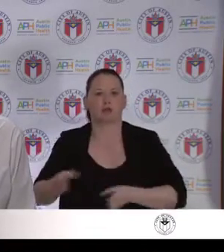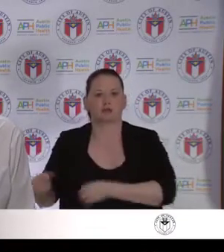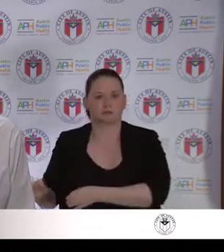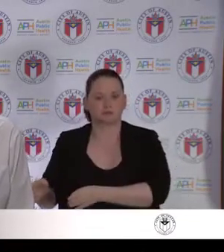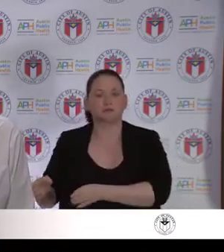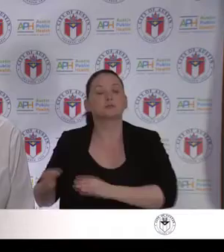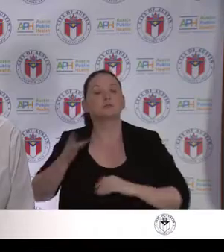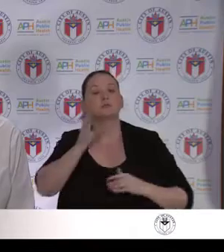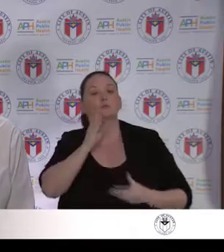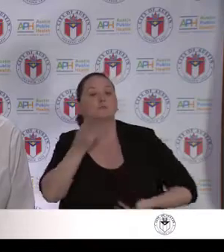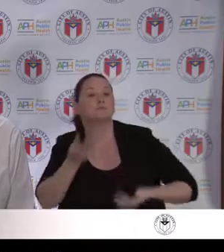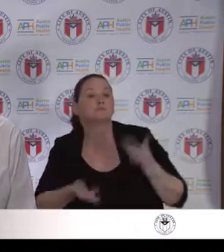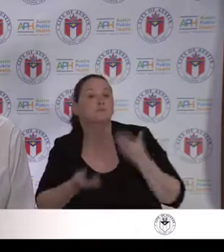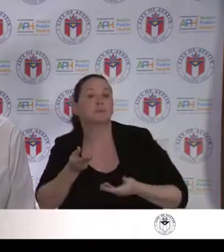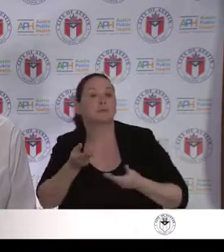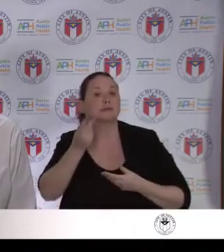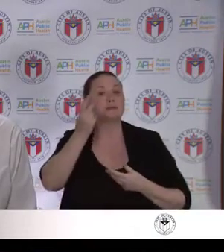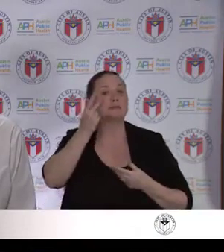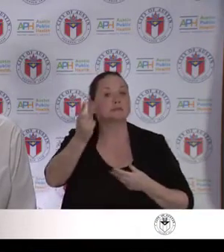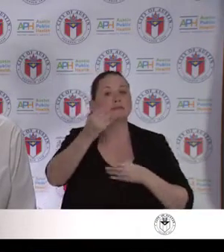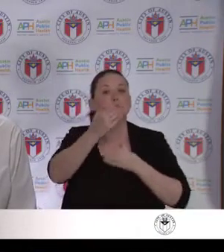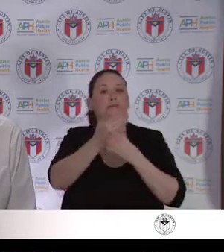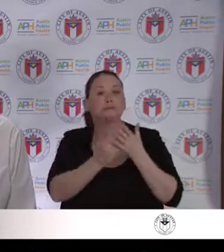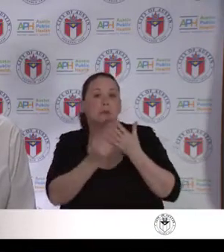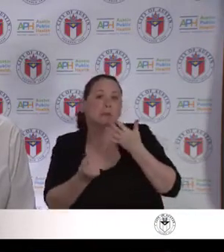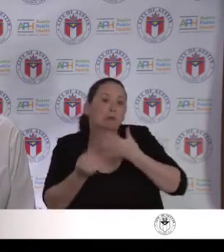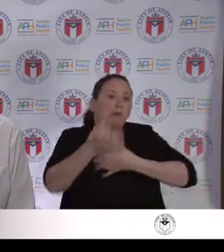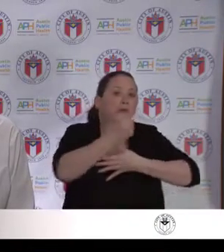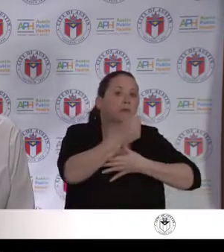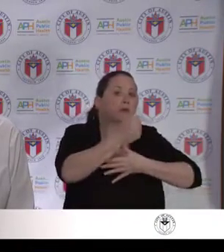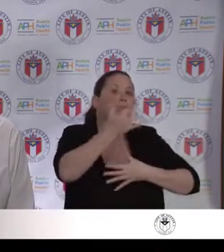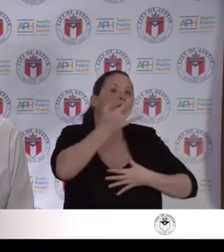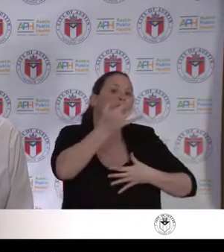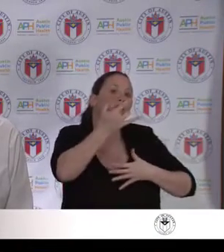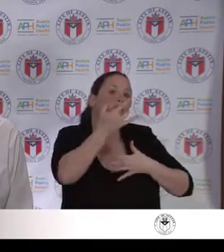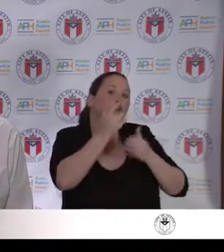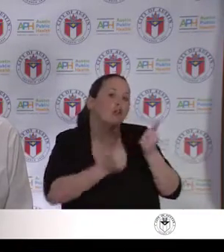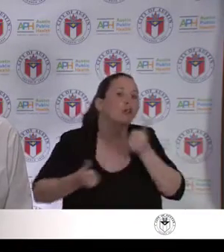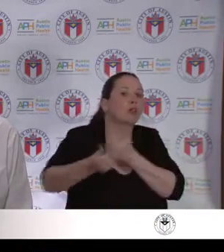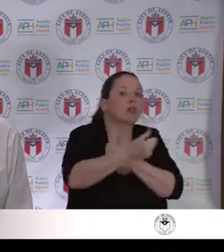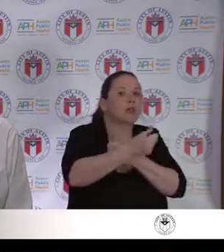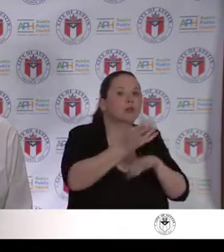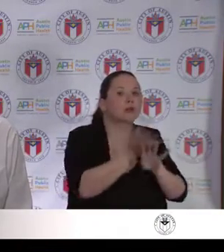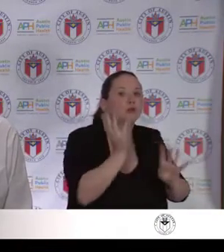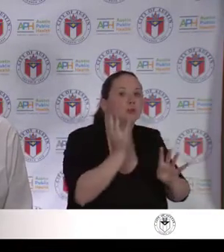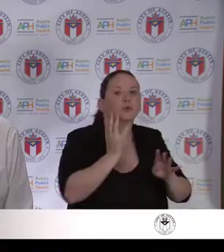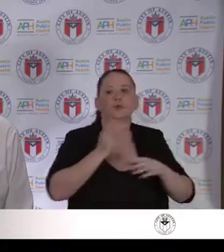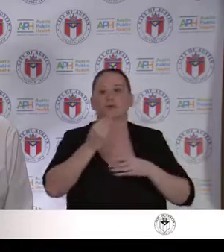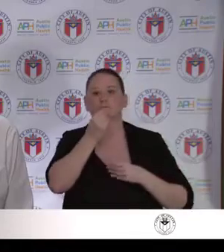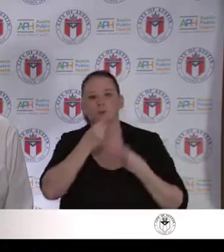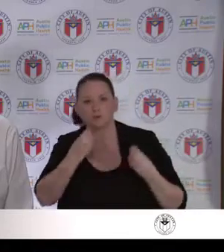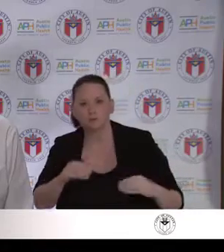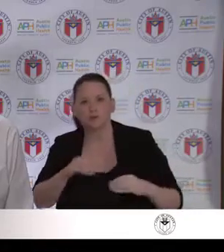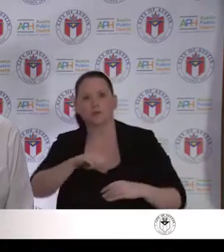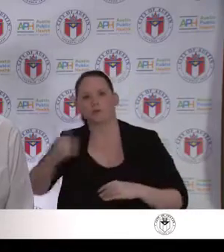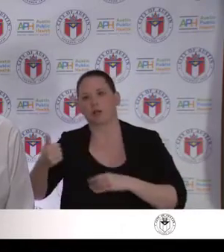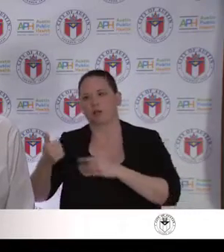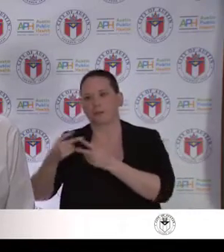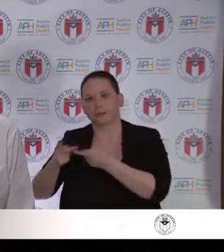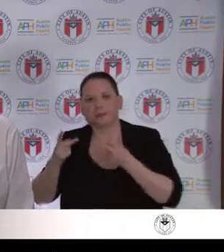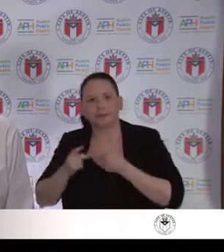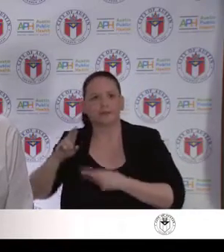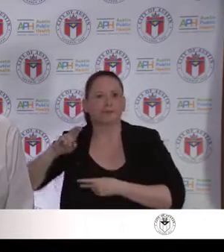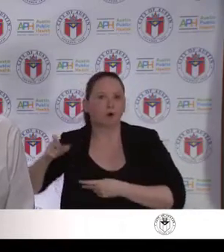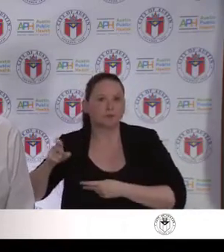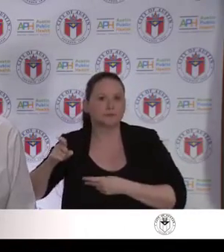see some preferential queuing with regard to grocery stores and other service providers, pharmacies